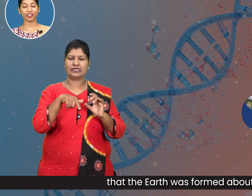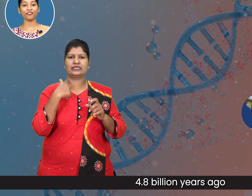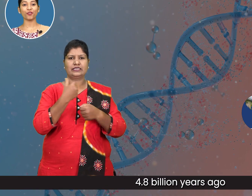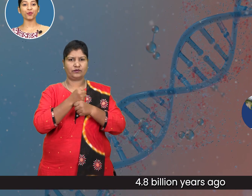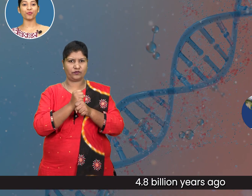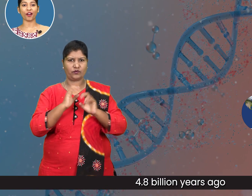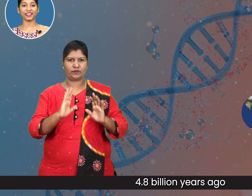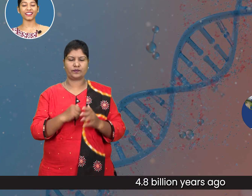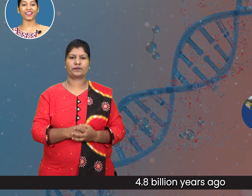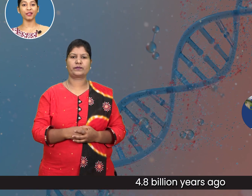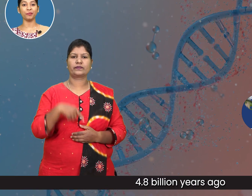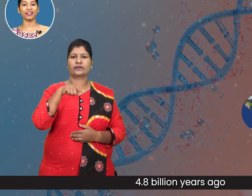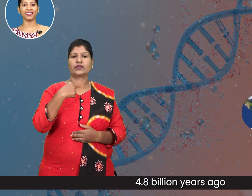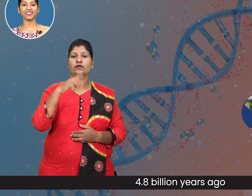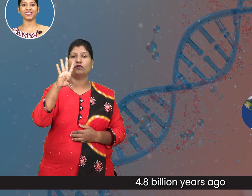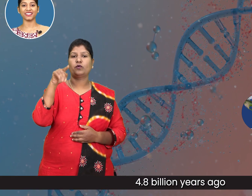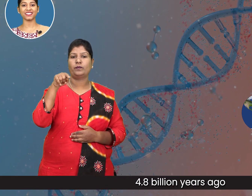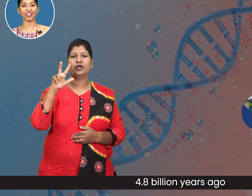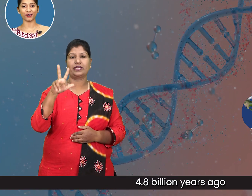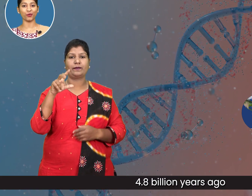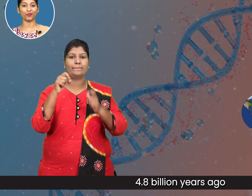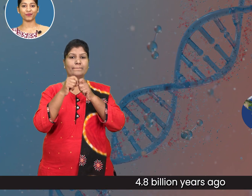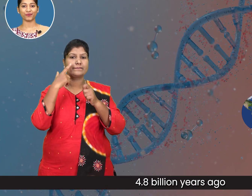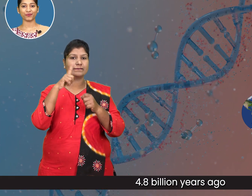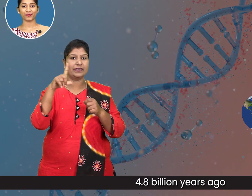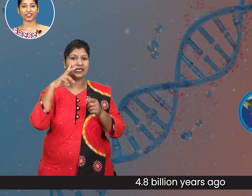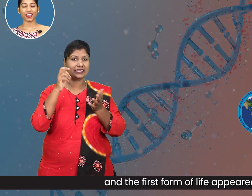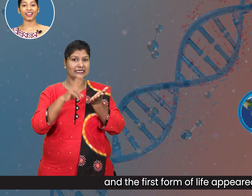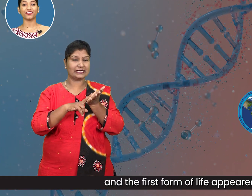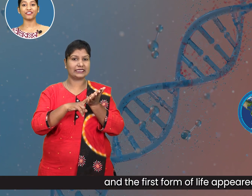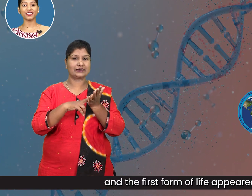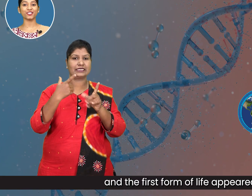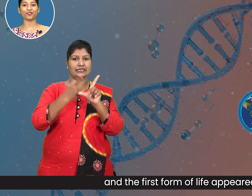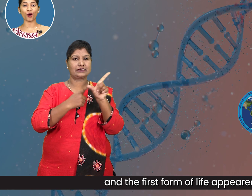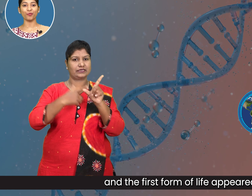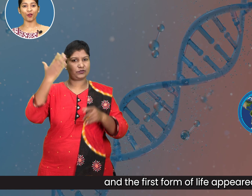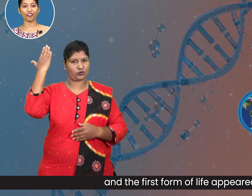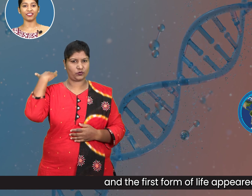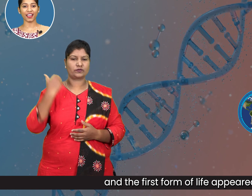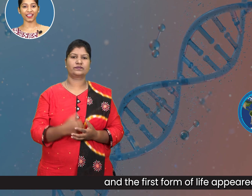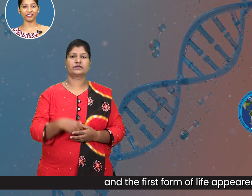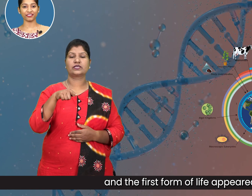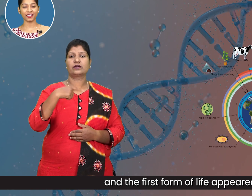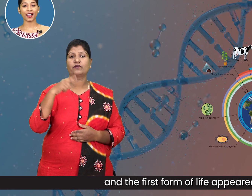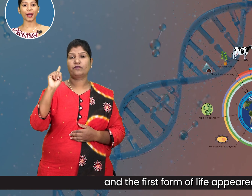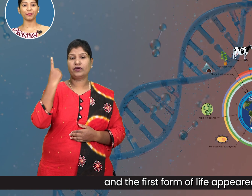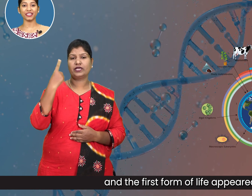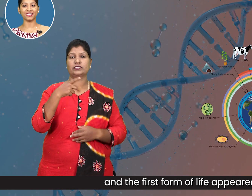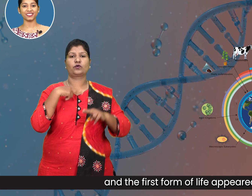about 4.8 billion years ago and the first form of